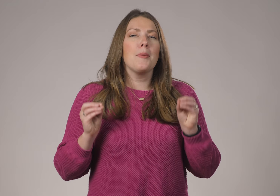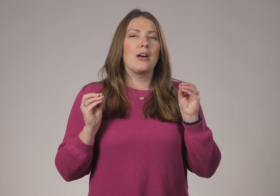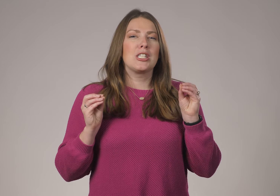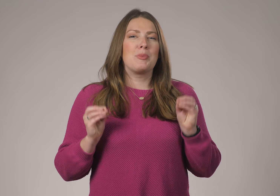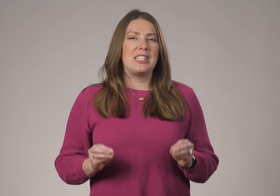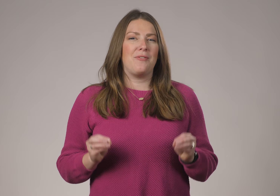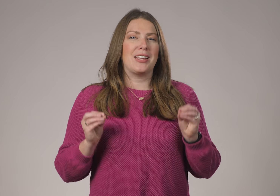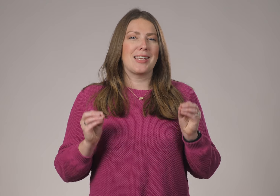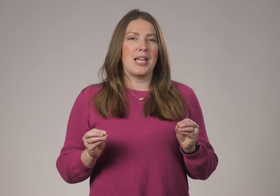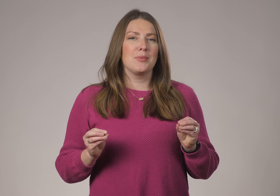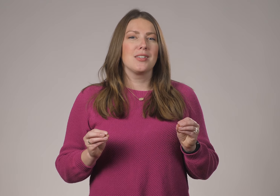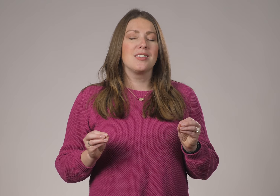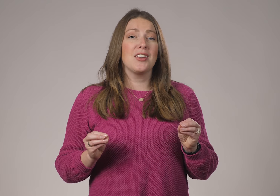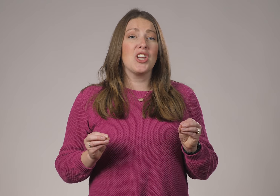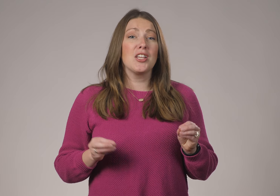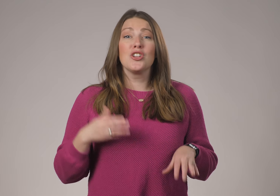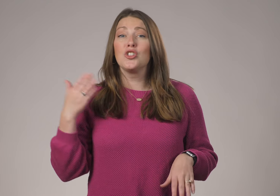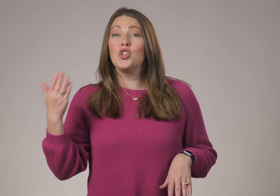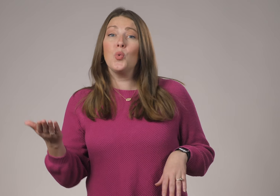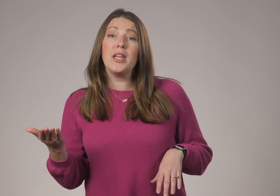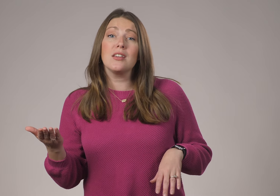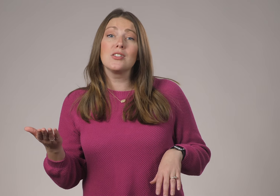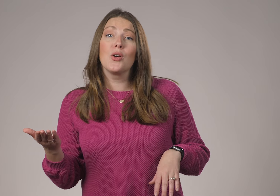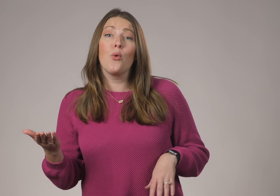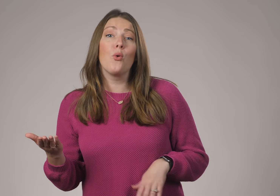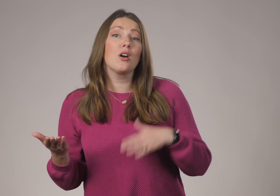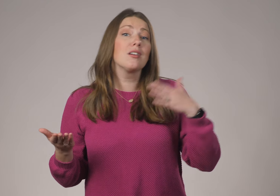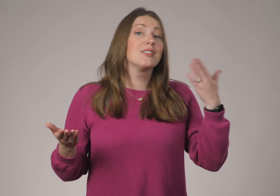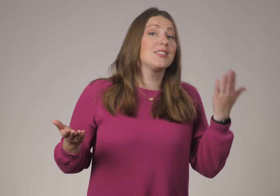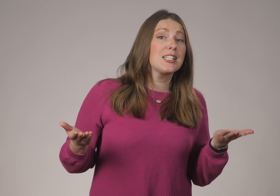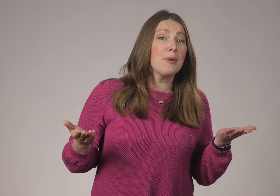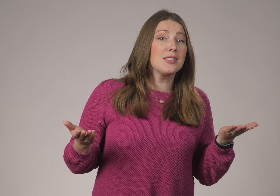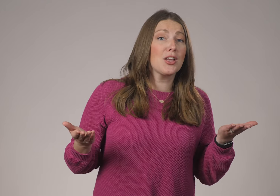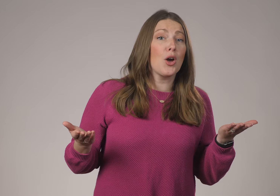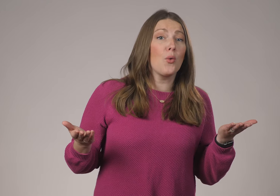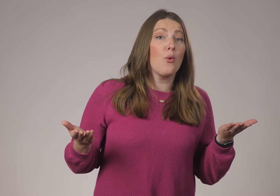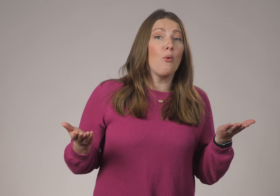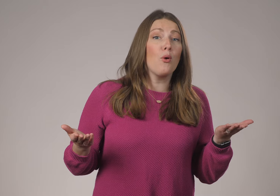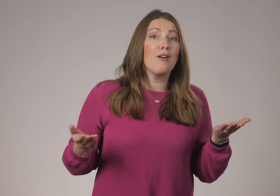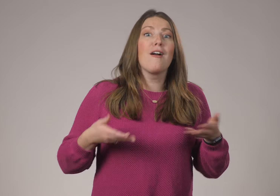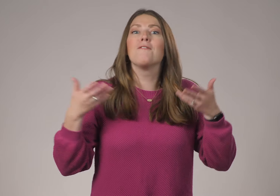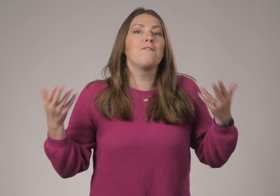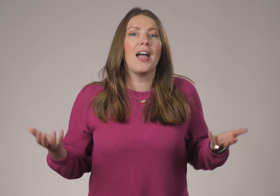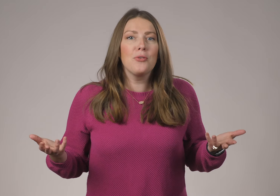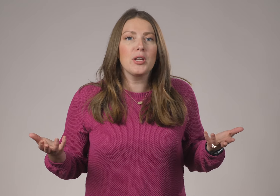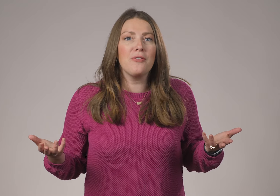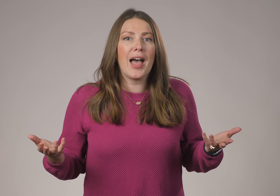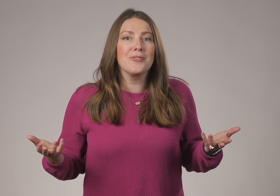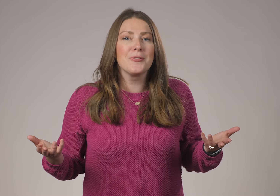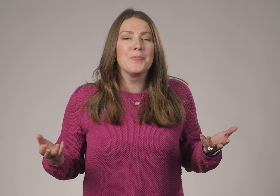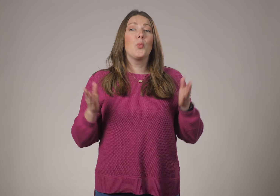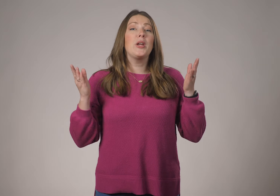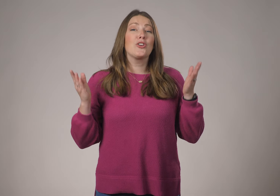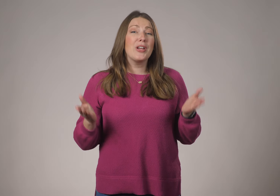about specific times, such as 2 weeks, or 6 months ago, or 5:45. We created